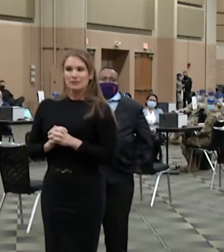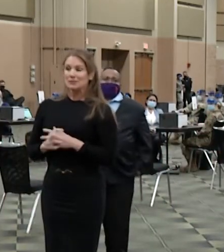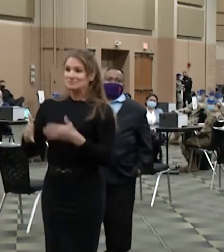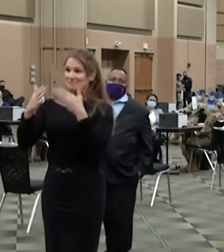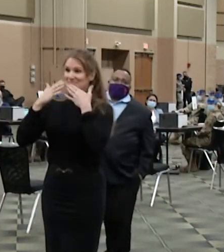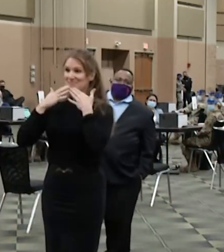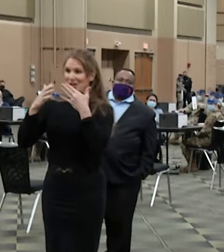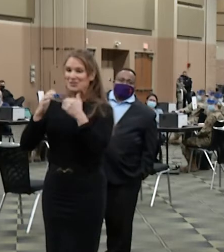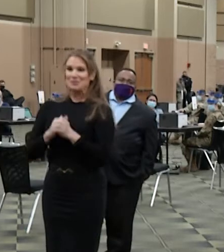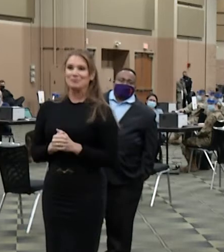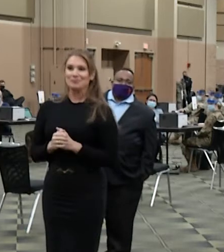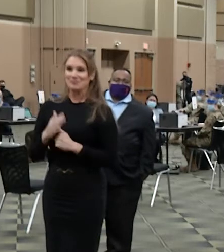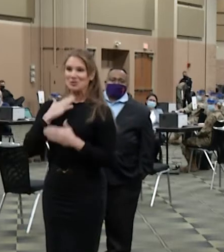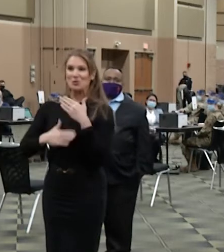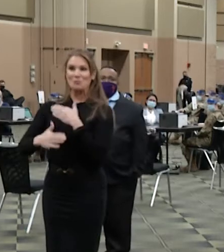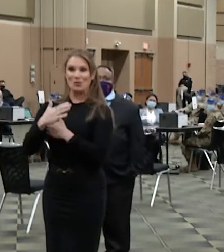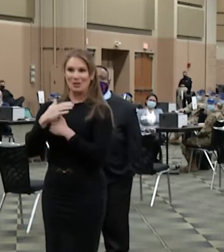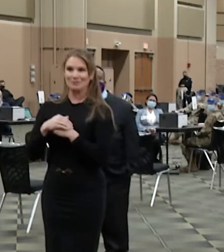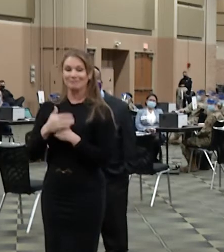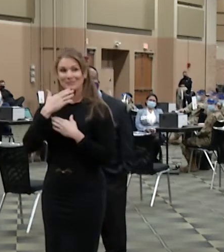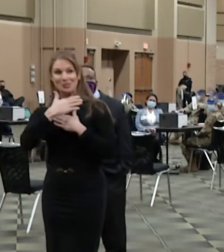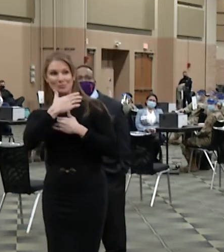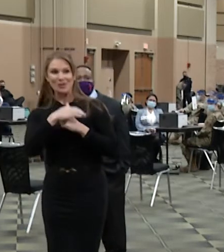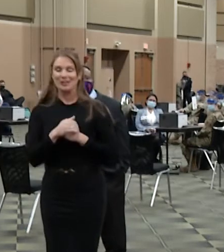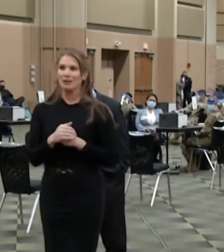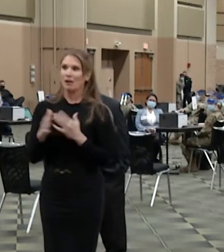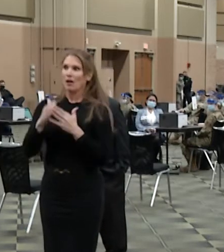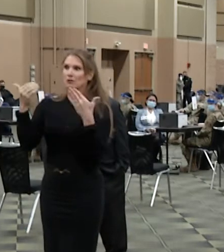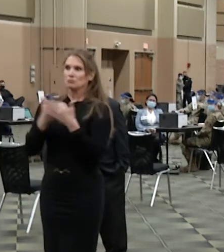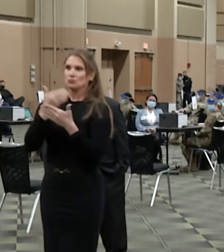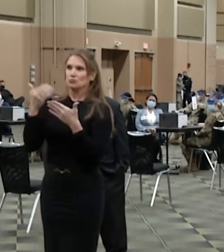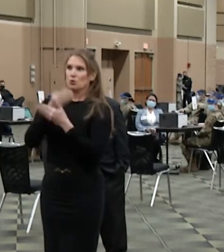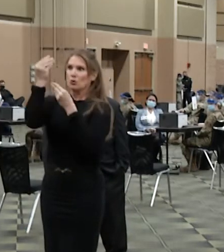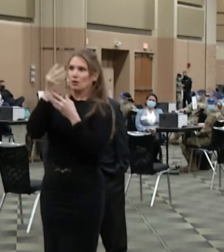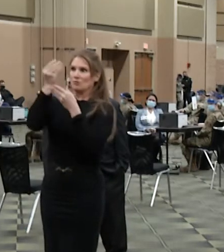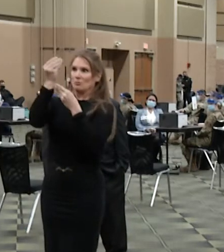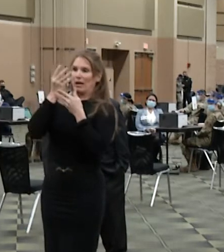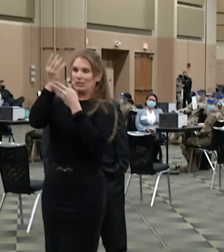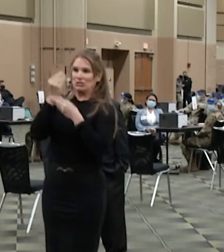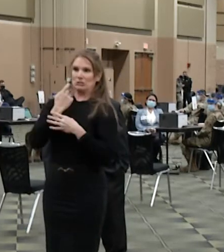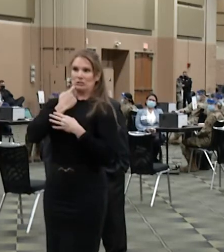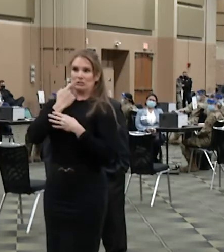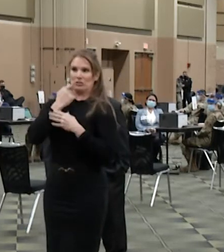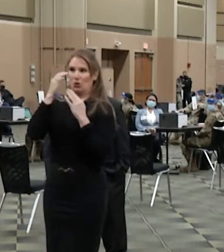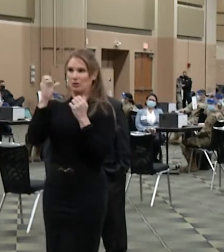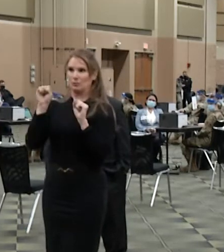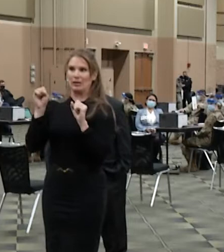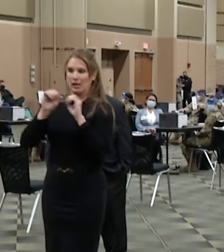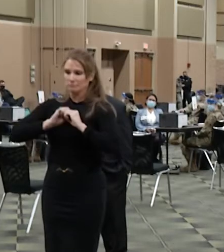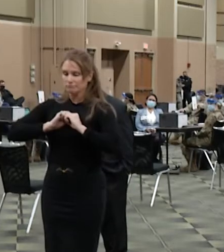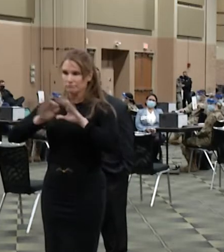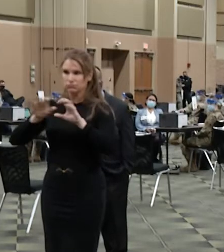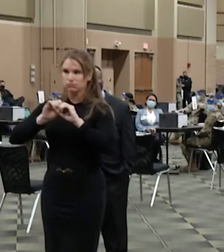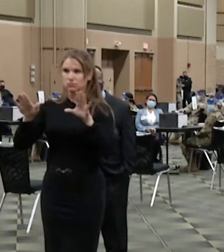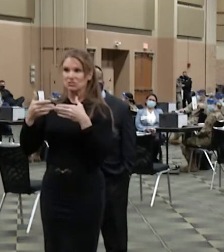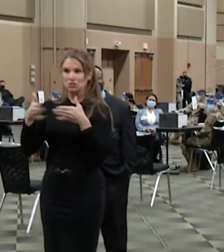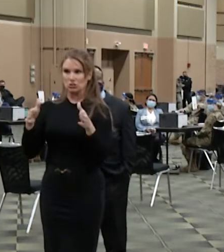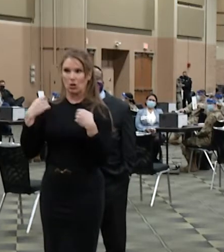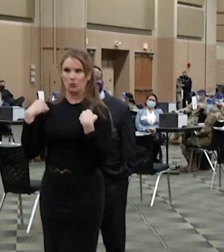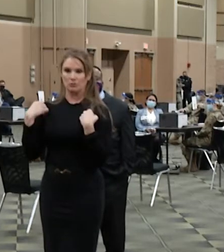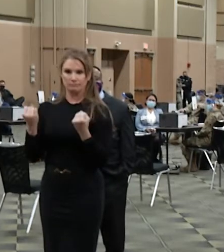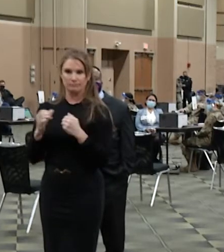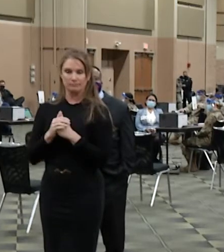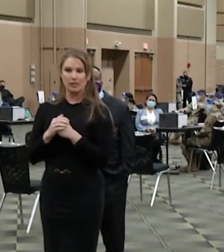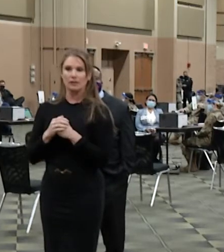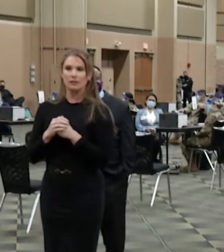Thank you all, and good morning. A lot of great information has been provided, and hopefully we can get that out to the general public. A few